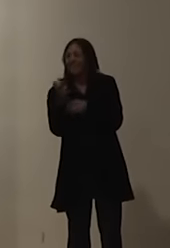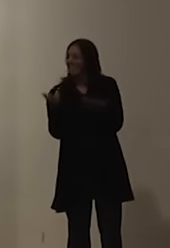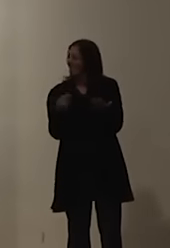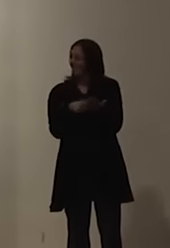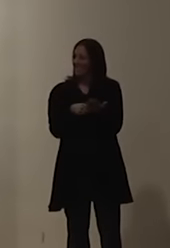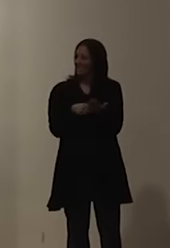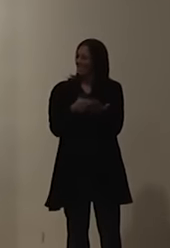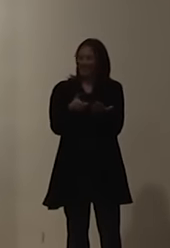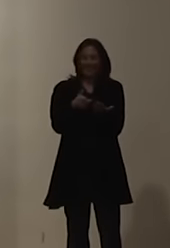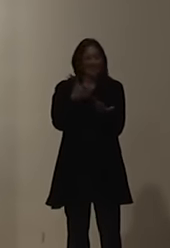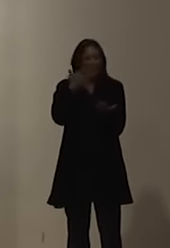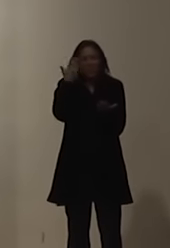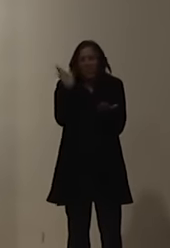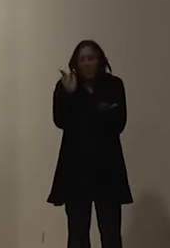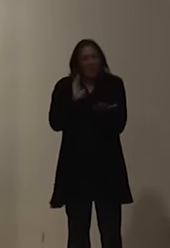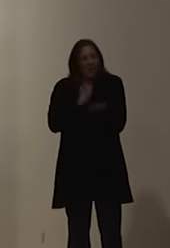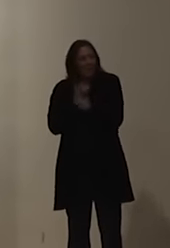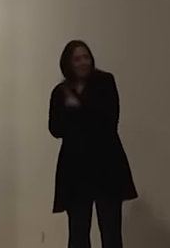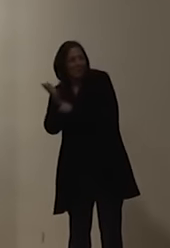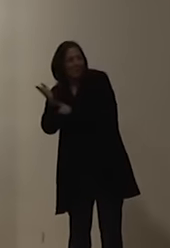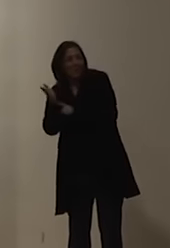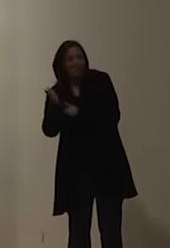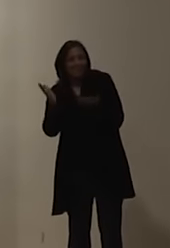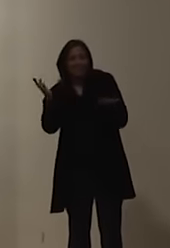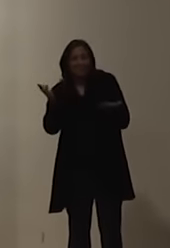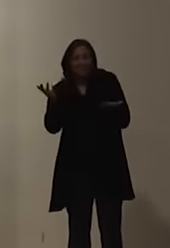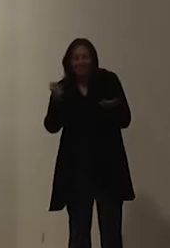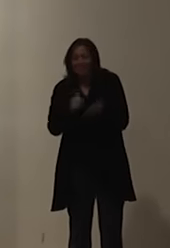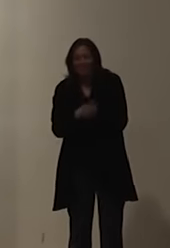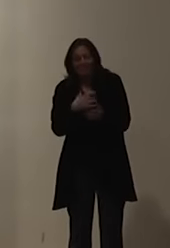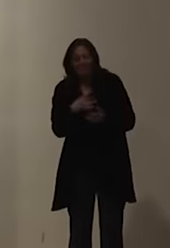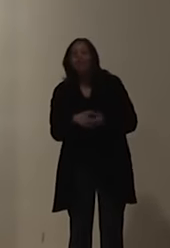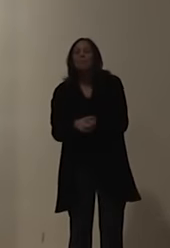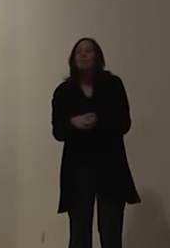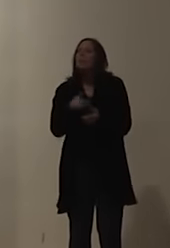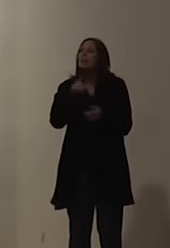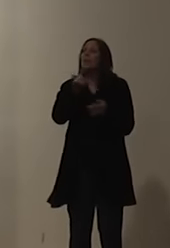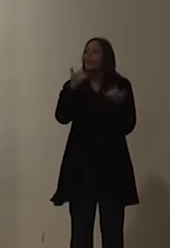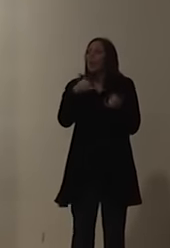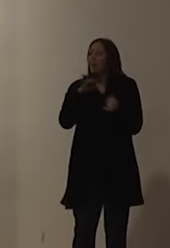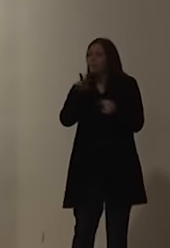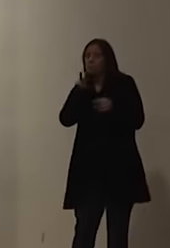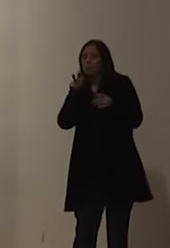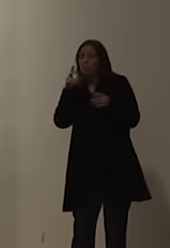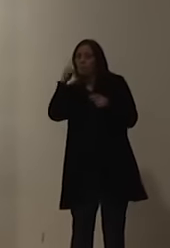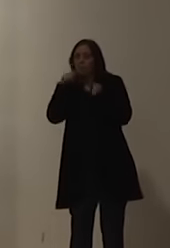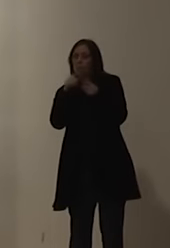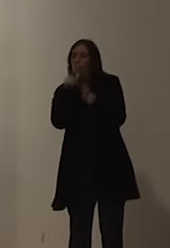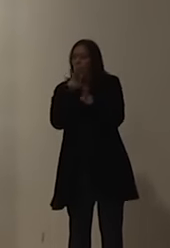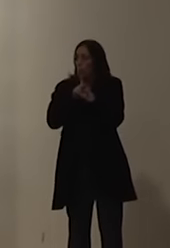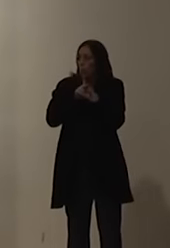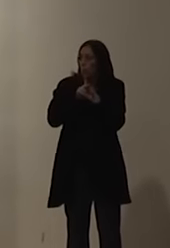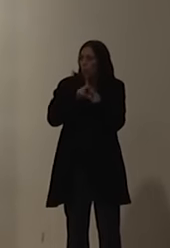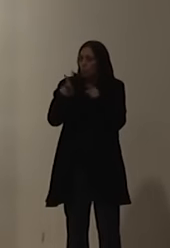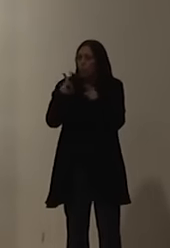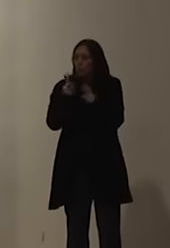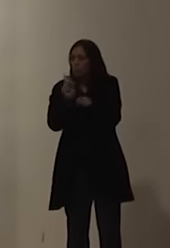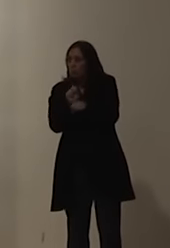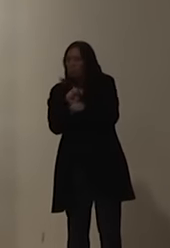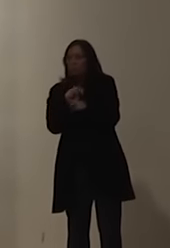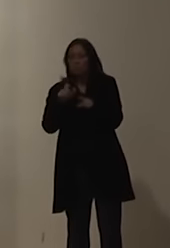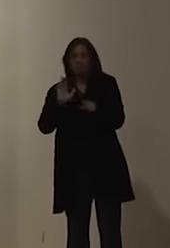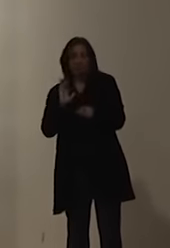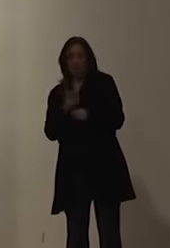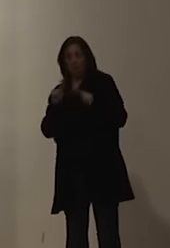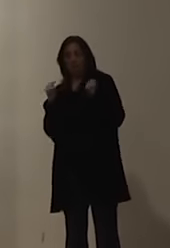who aren't professionals, which of course we did by when Partners in Health finally got there in September and